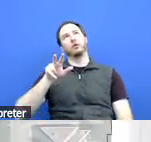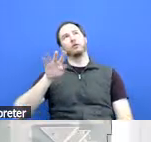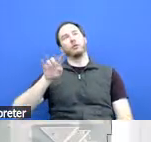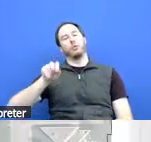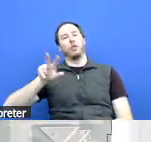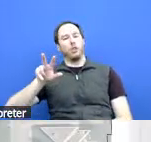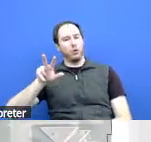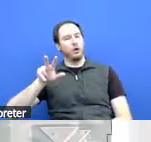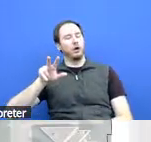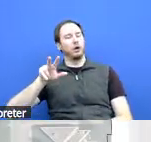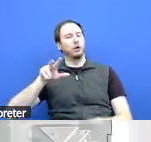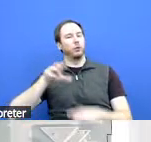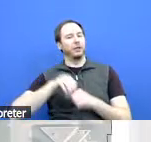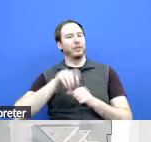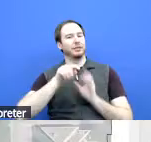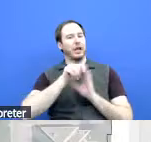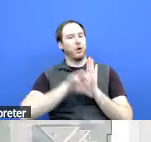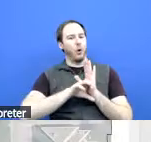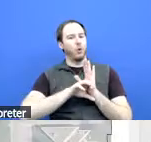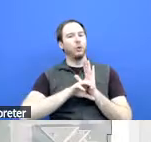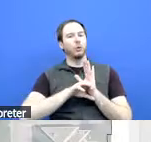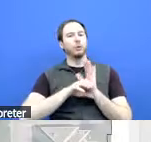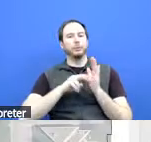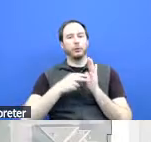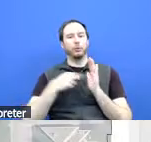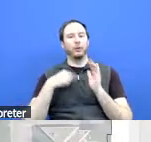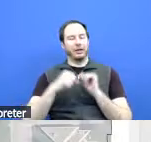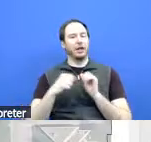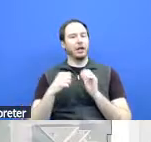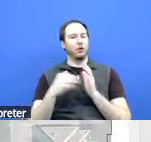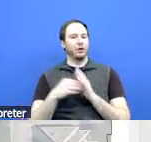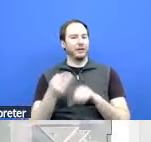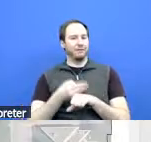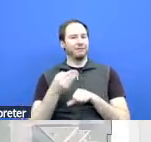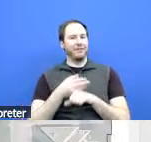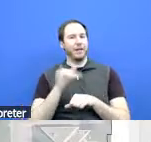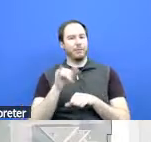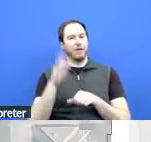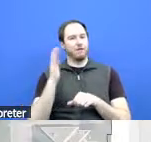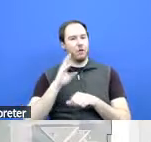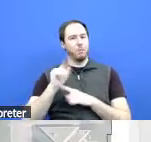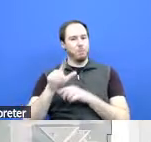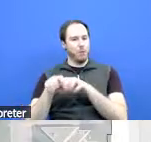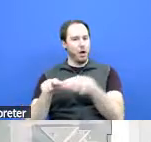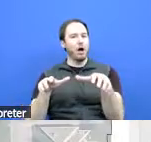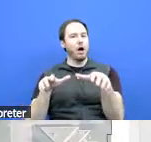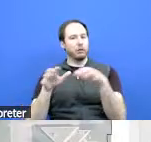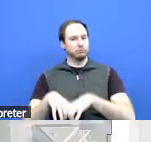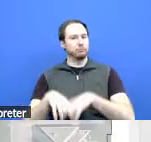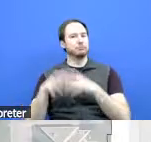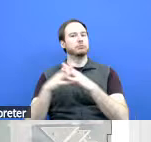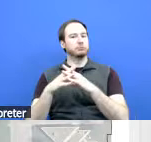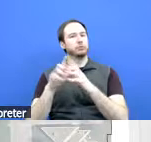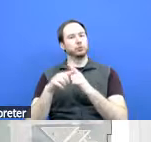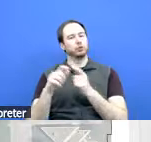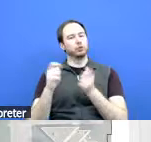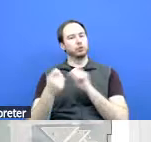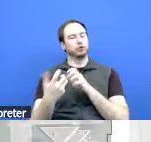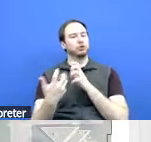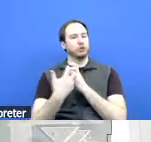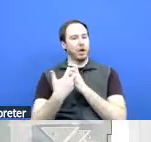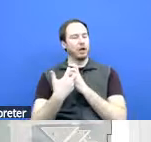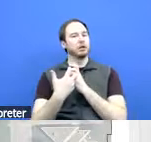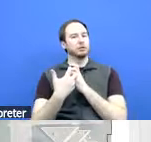295-34.3 of the town code. And this will allow for redevelopment of the mall components and adjustment to them, and also